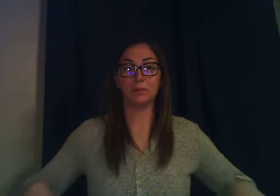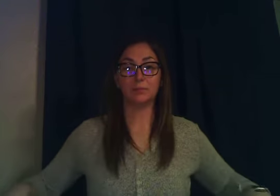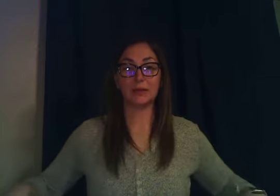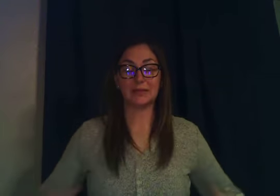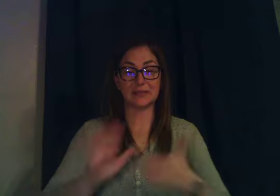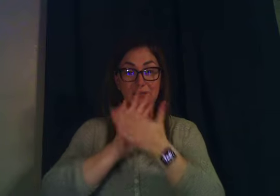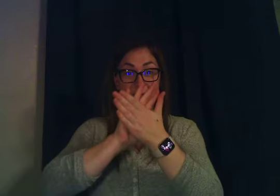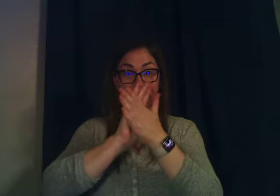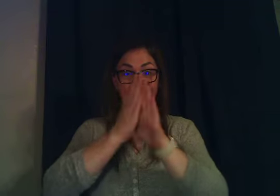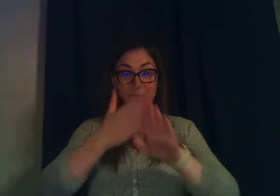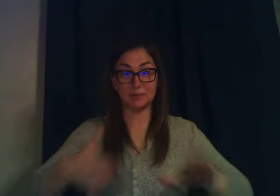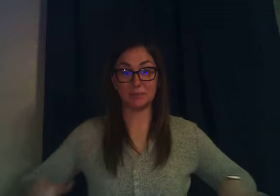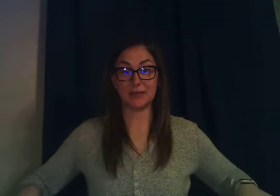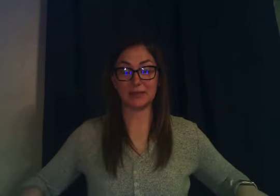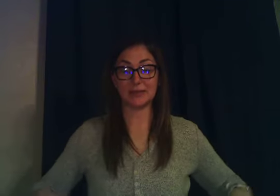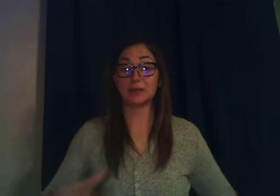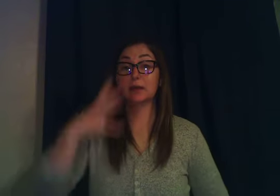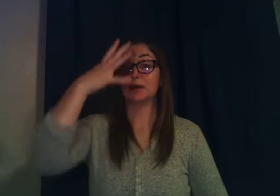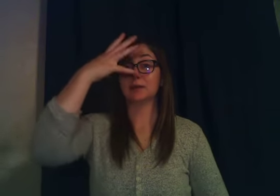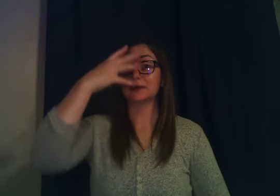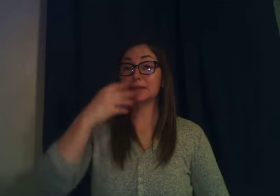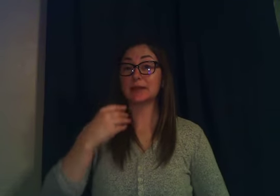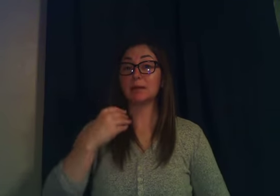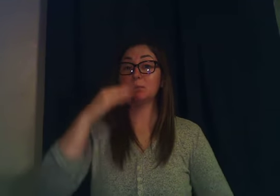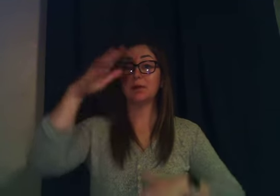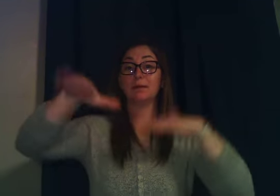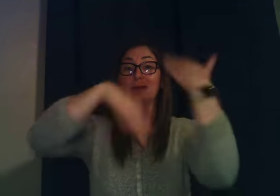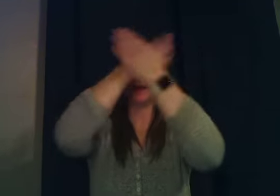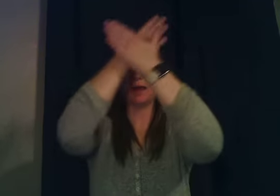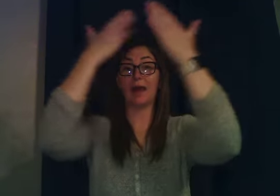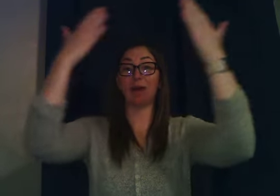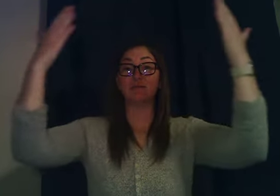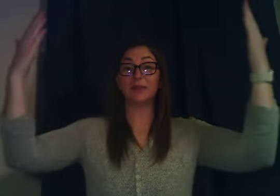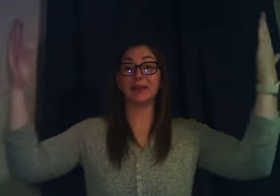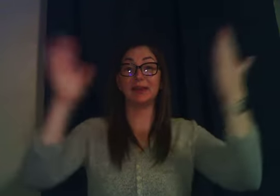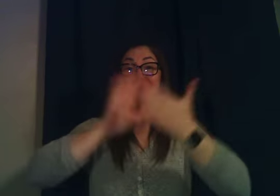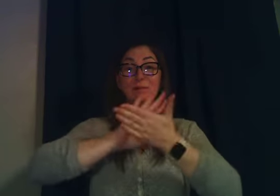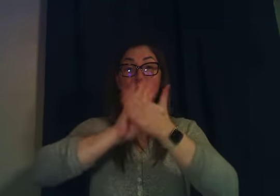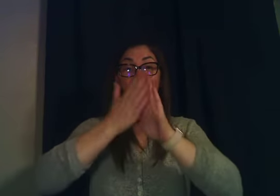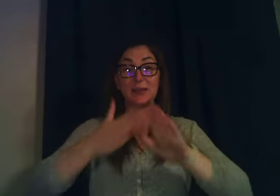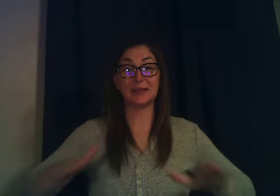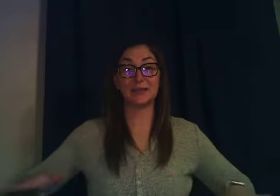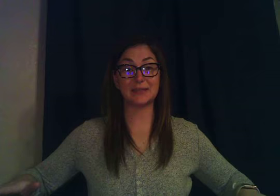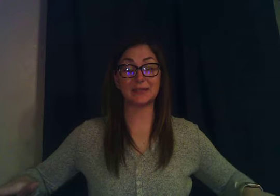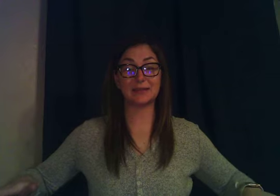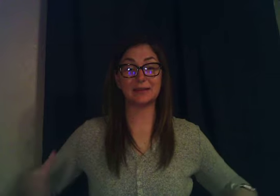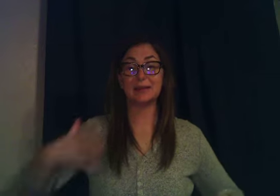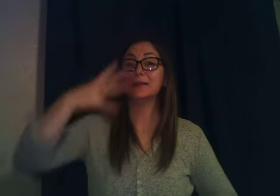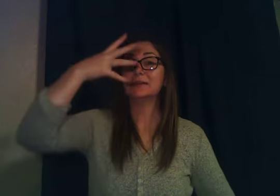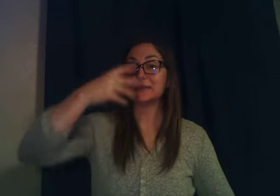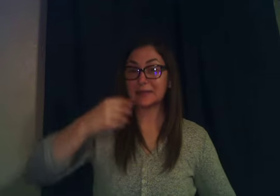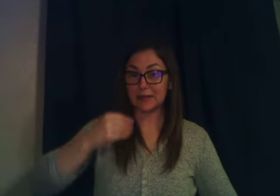Peace. Peace. Sleep in heavenly peace. Sleep